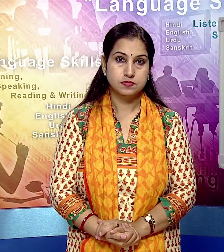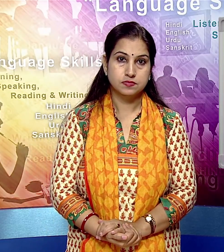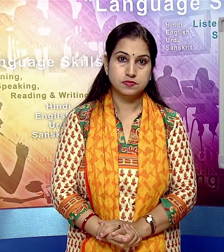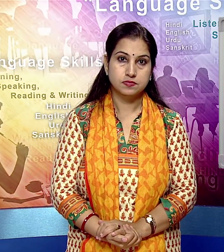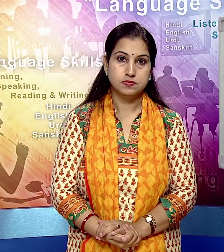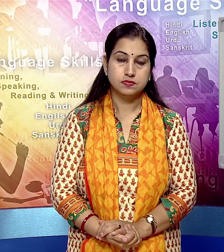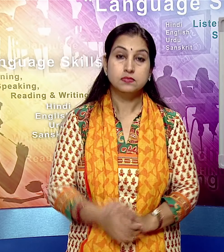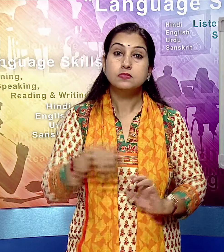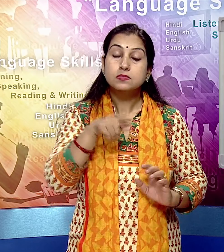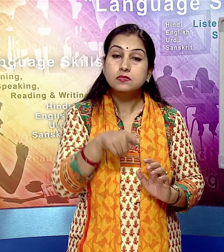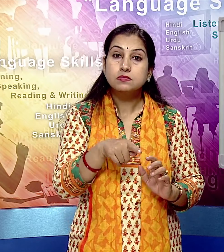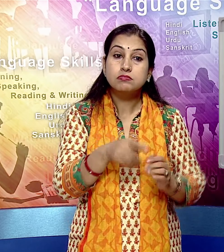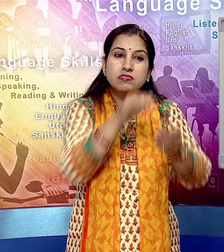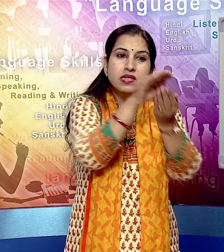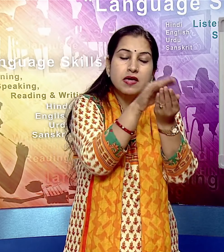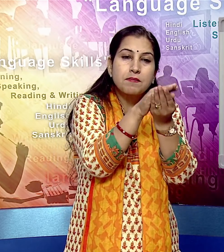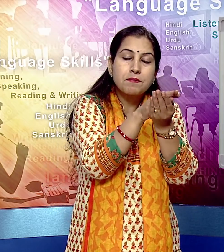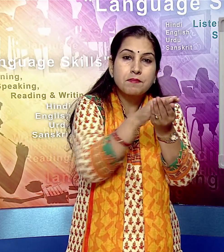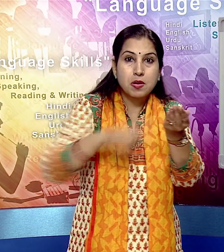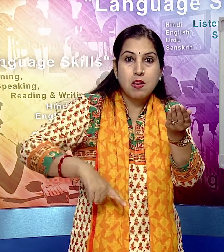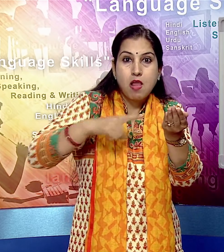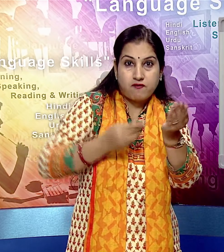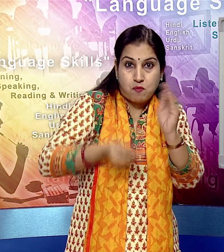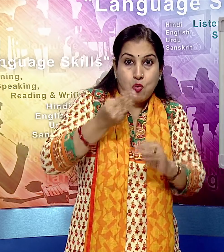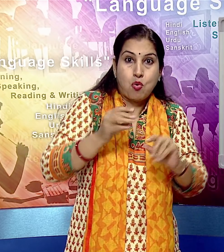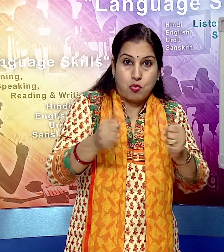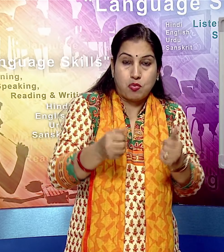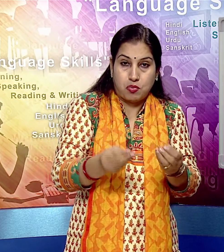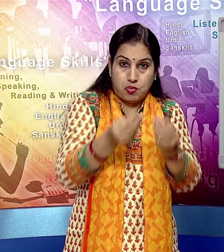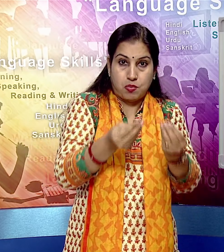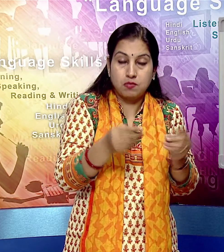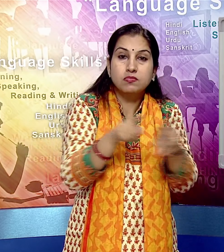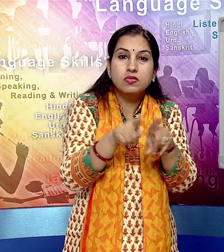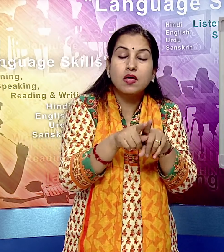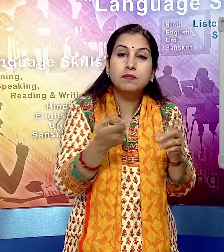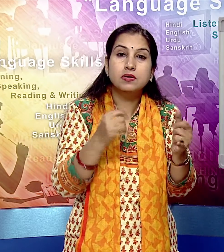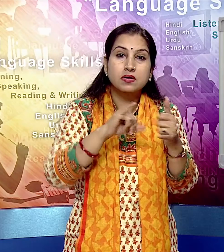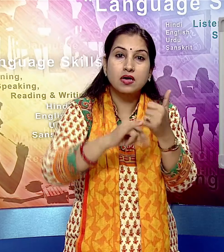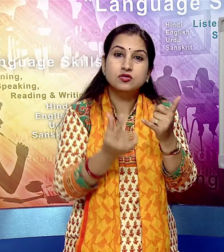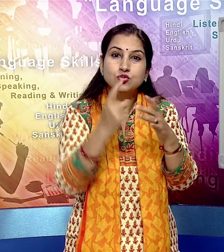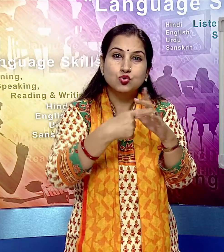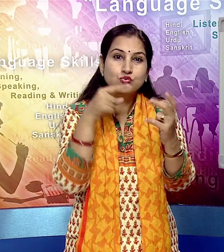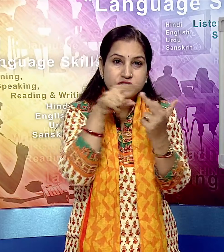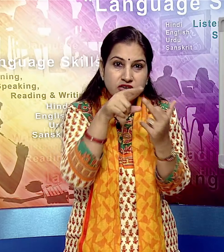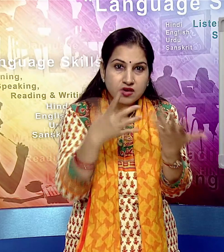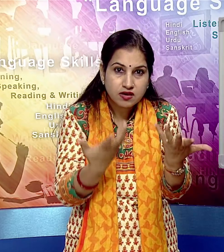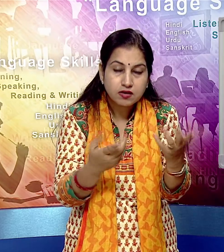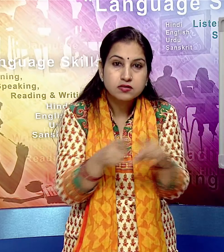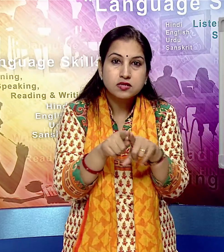It increases the shelf life. That is, suji makes them food